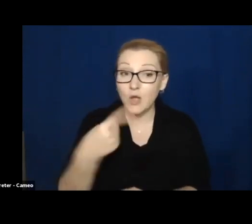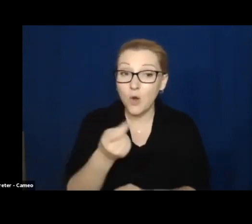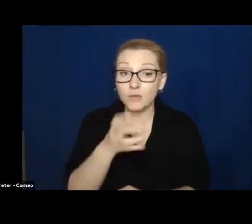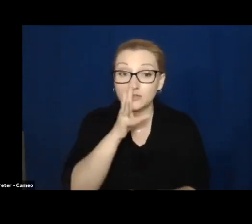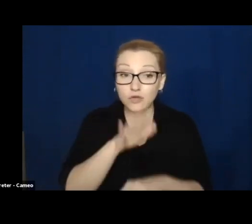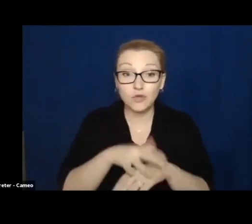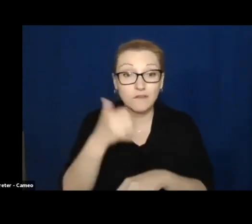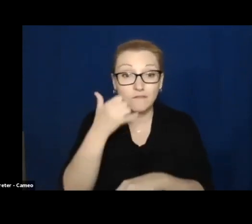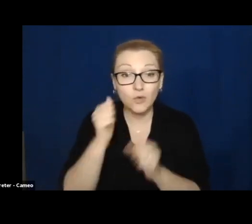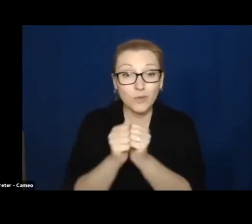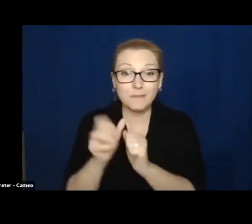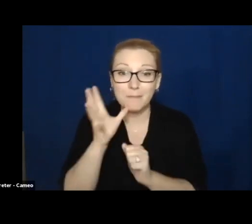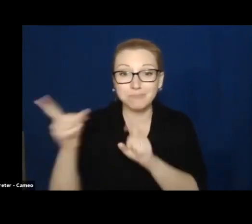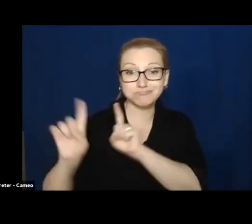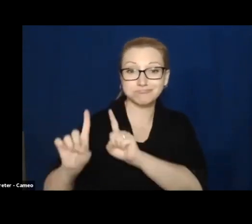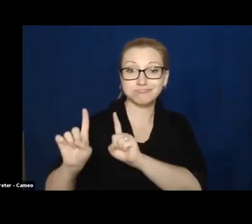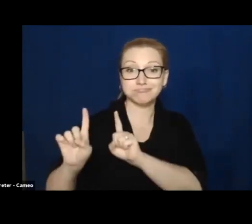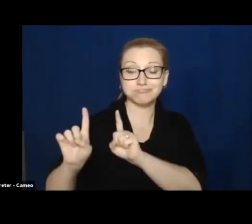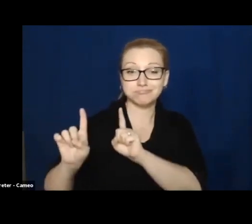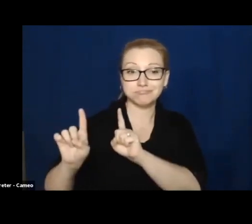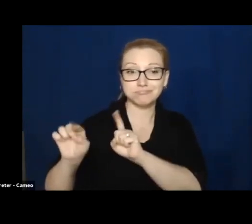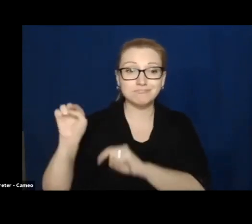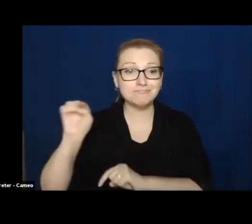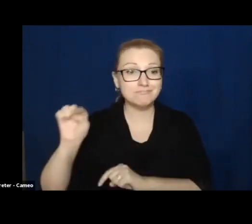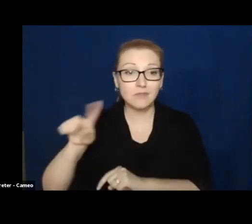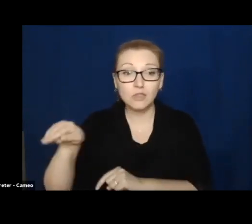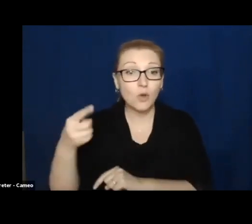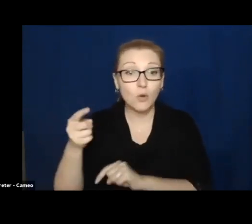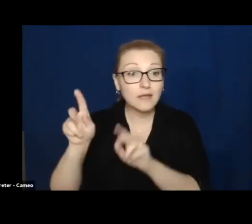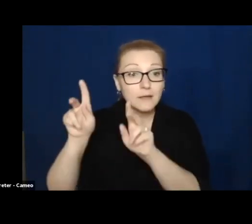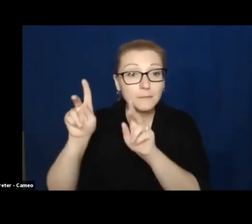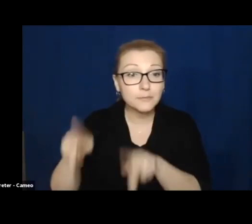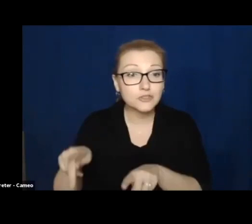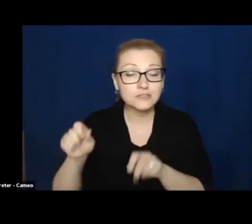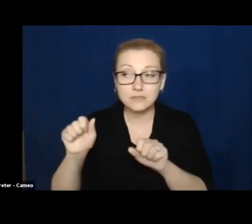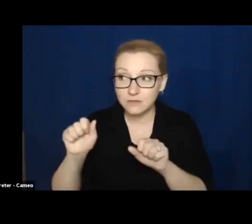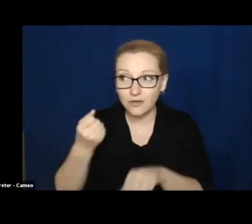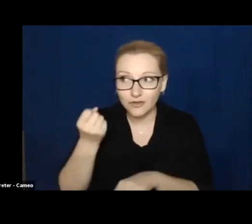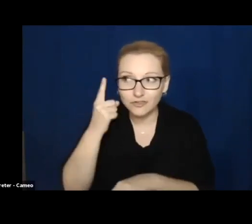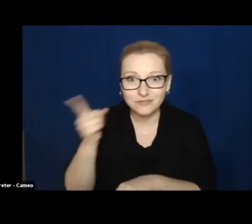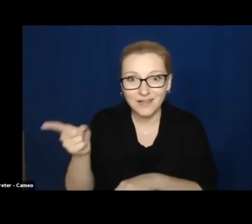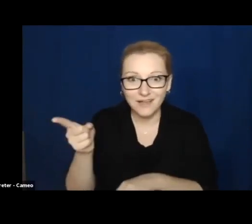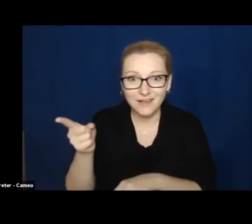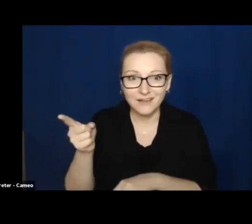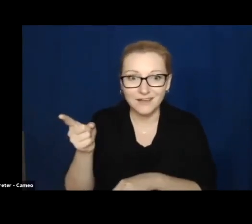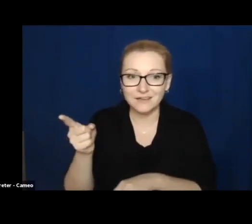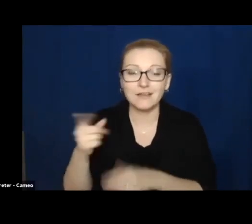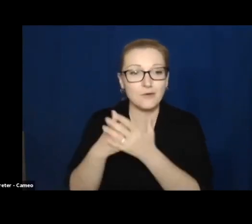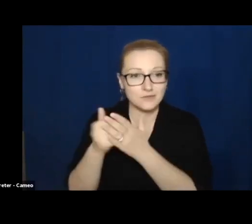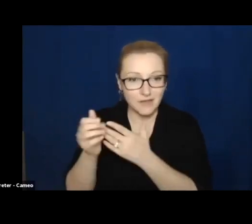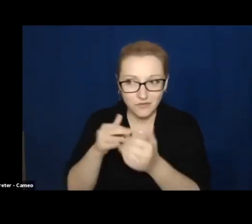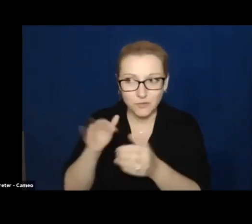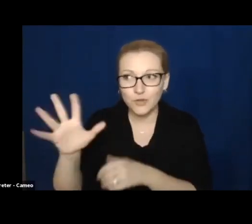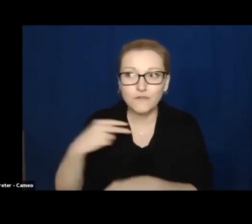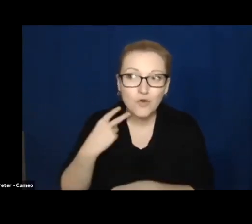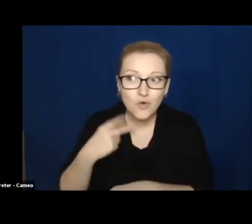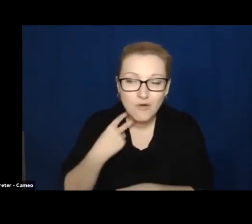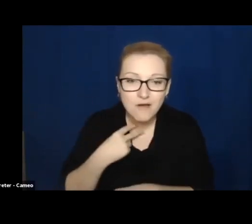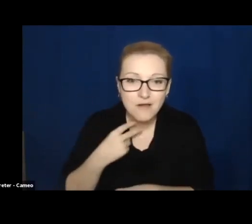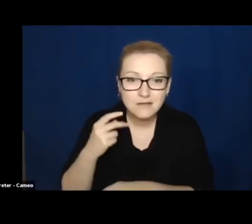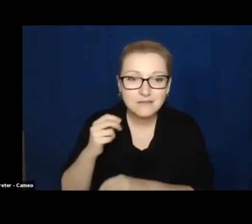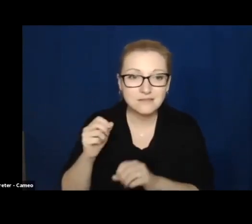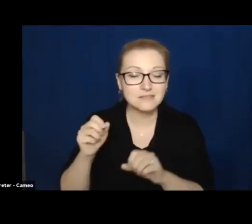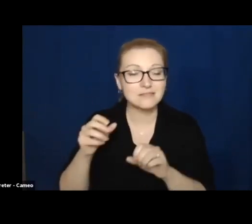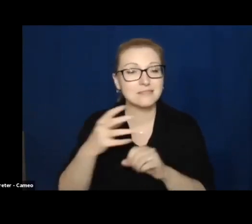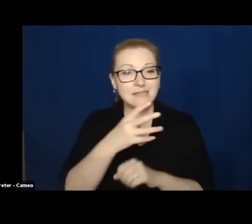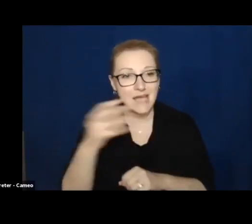mom. The only person that I could understand, I was comfortable with her voice. And I was